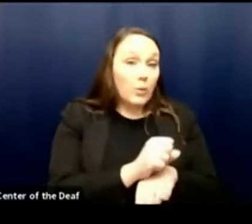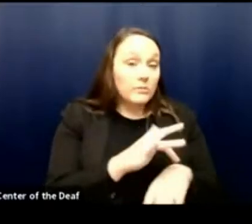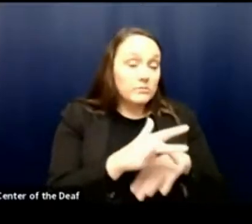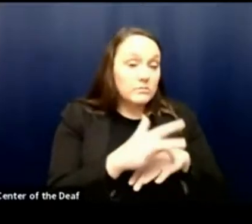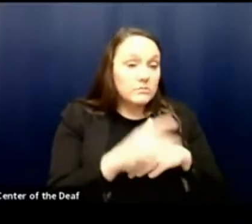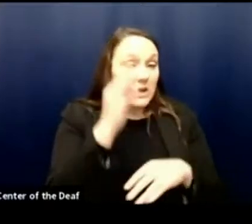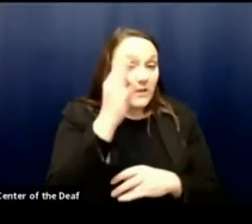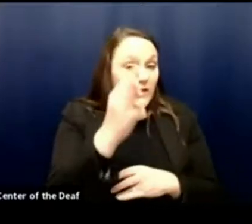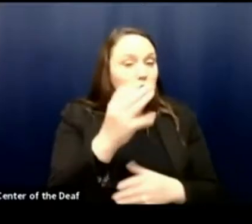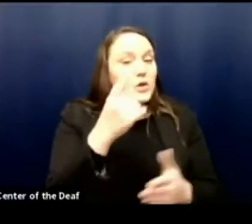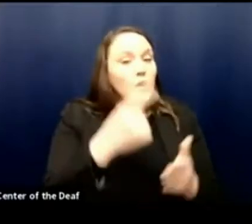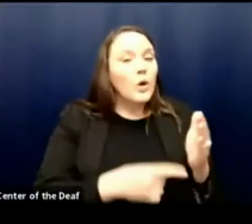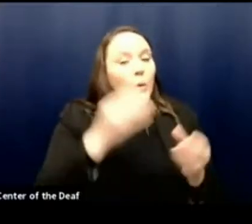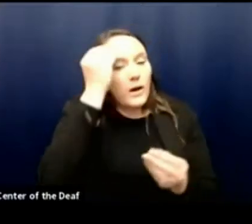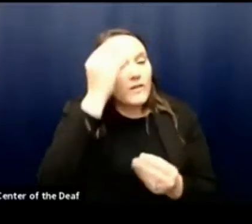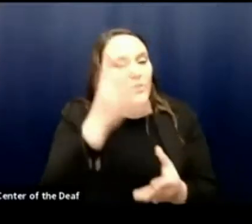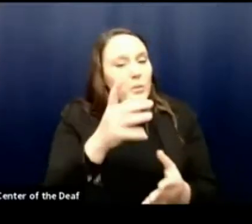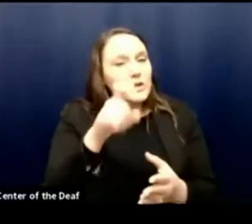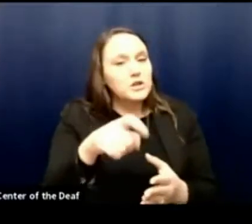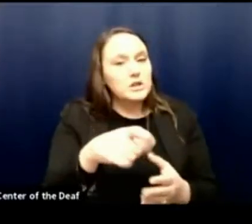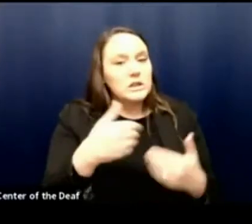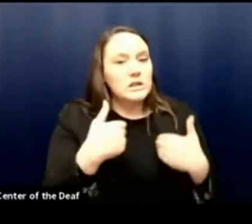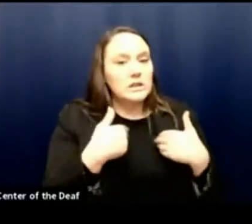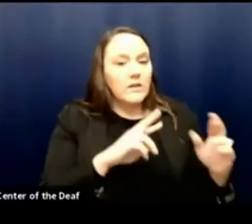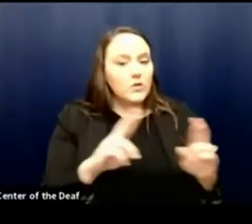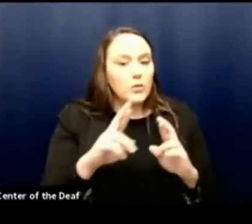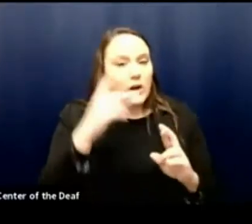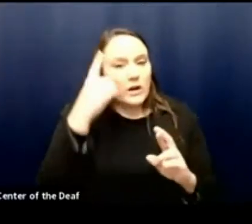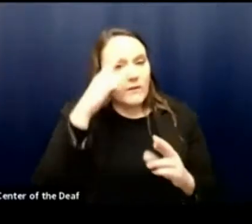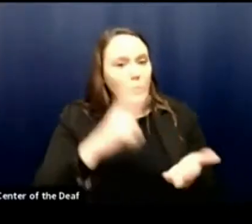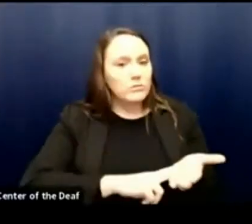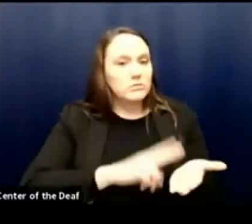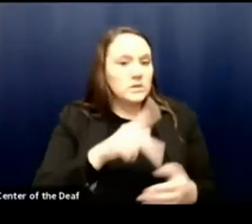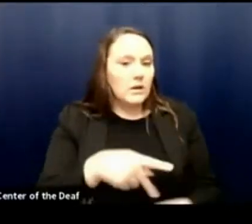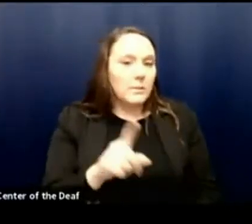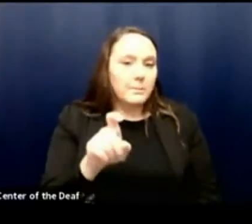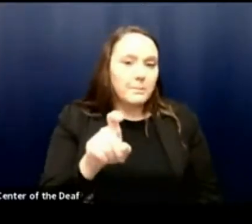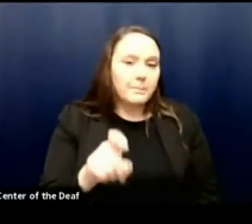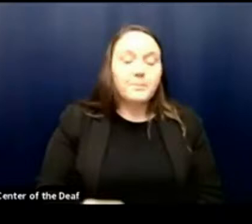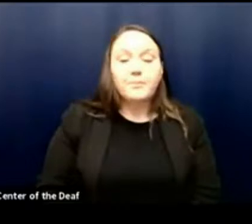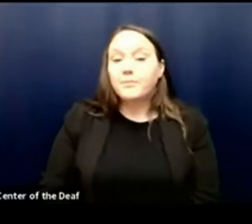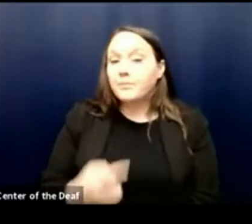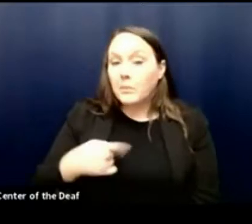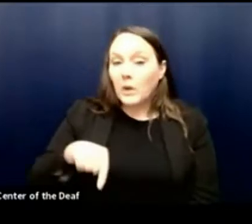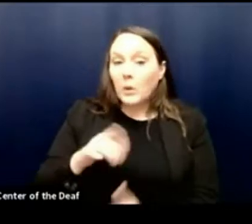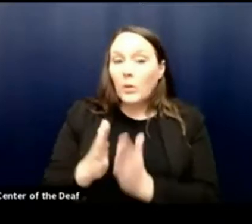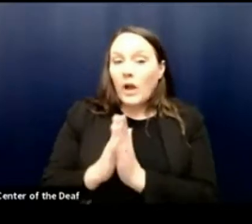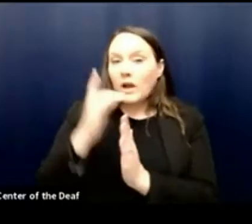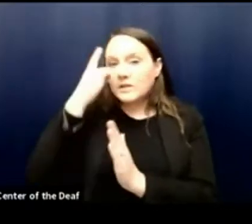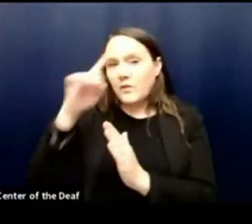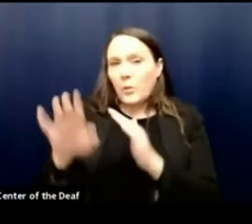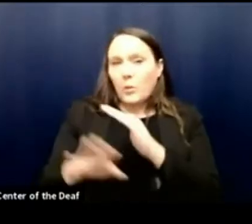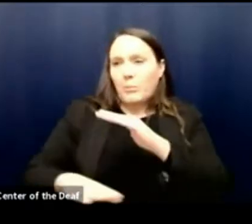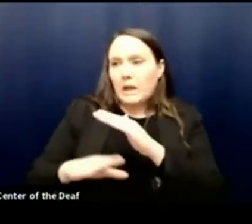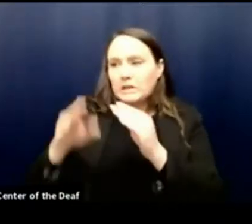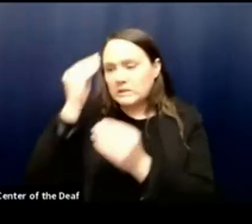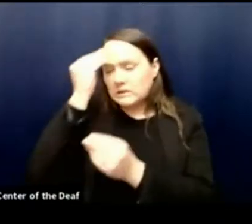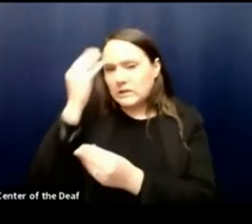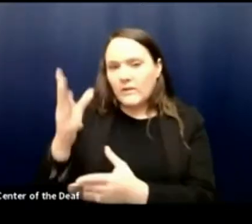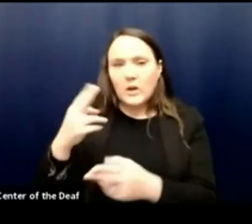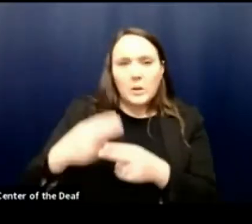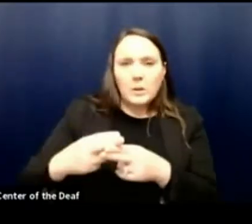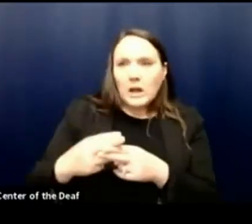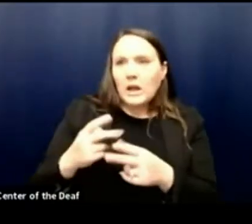people need to have ready on hand to sign up for an appointment? We ask for basic information, name.